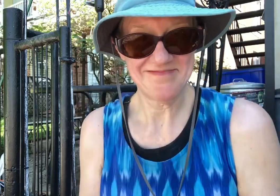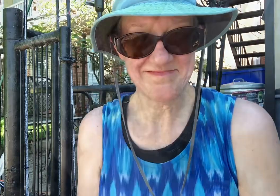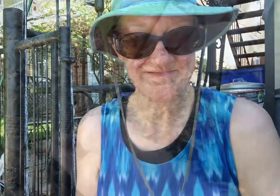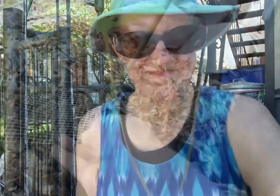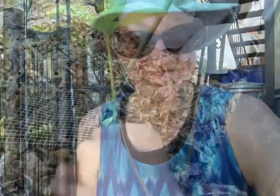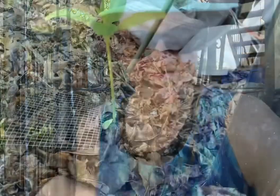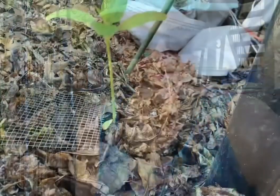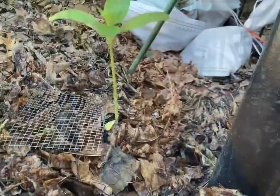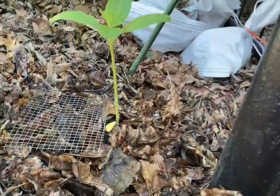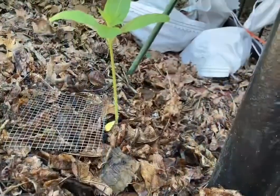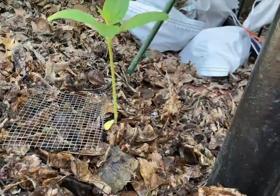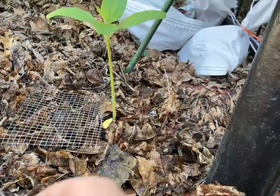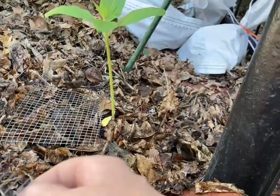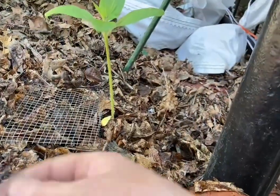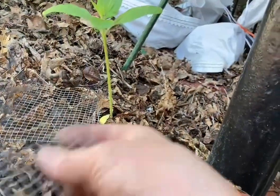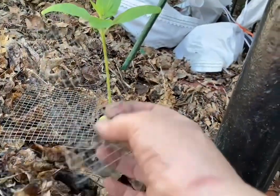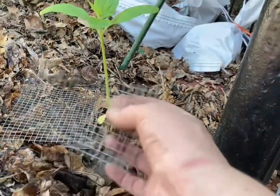there and avoid them.